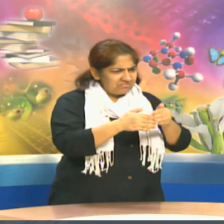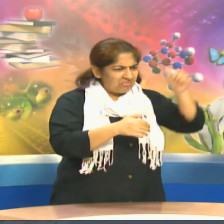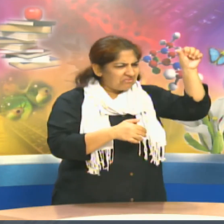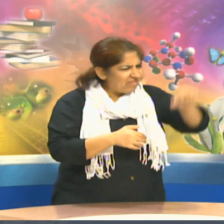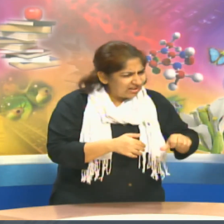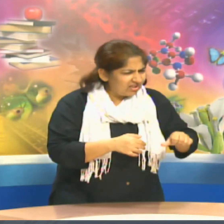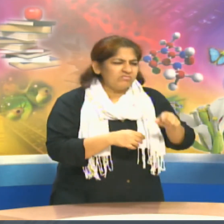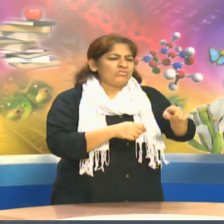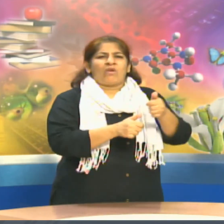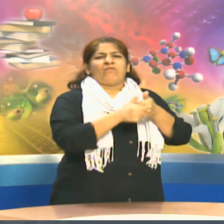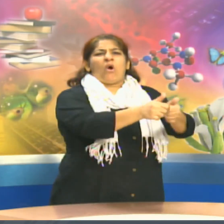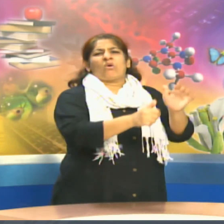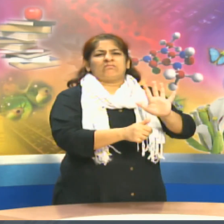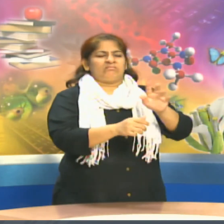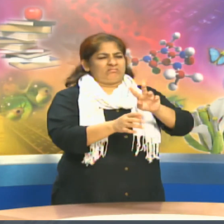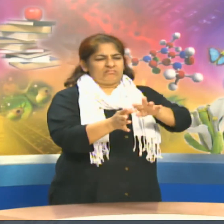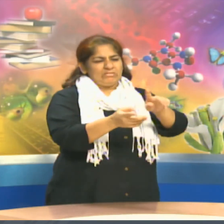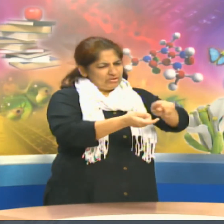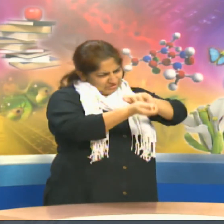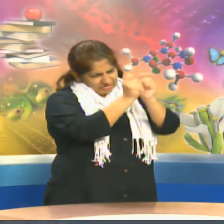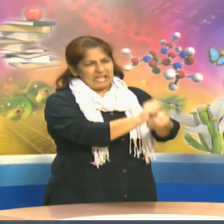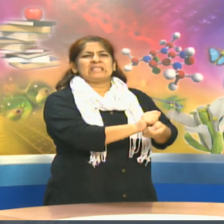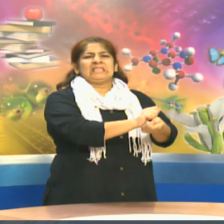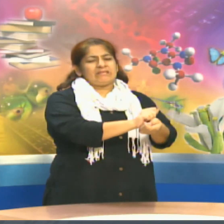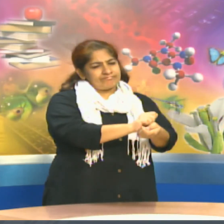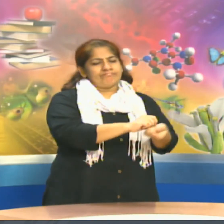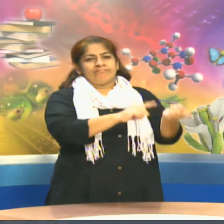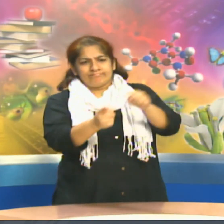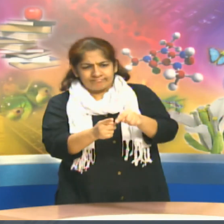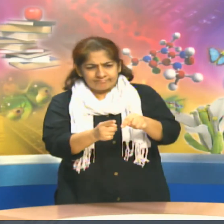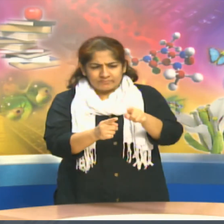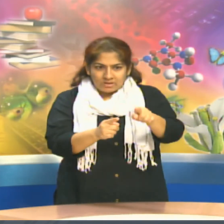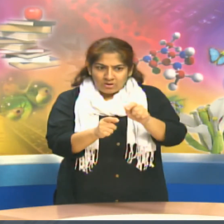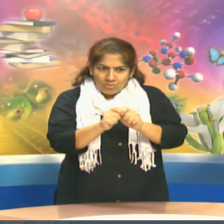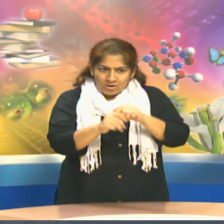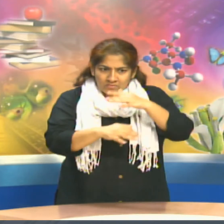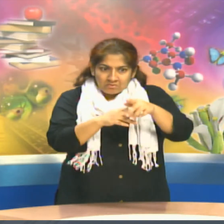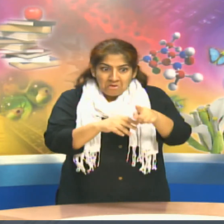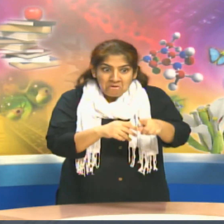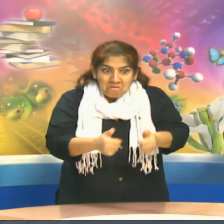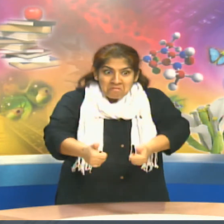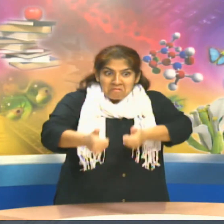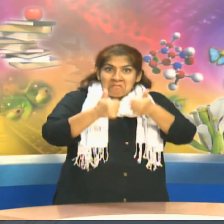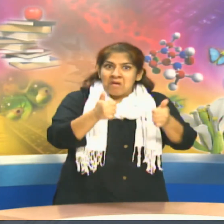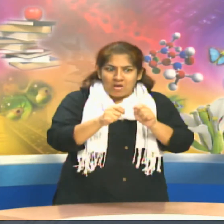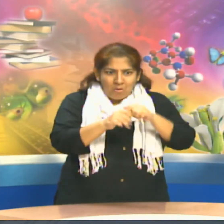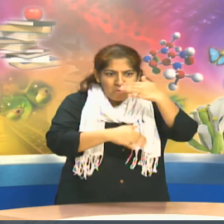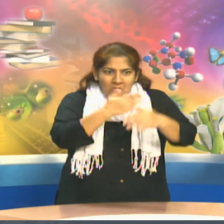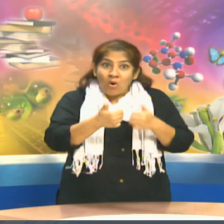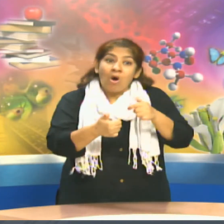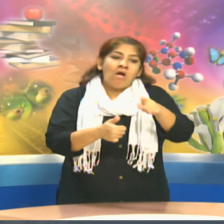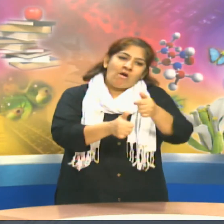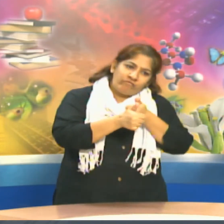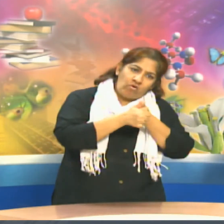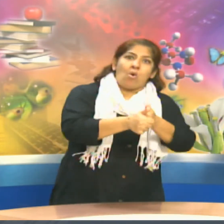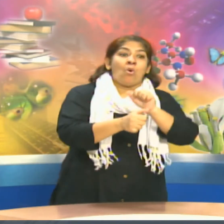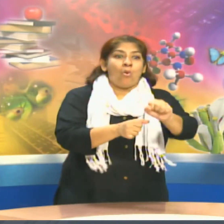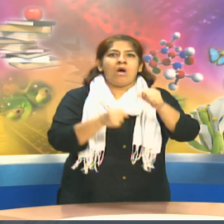we are just not working, and in case we get failed, then we will go to the other method